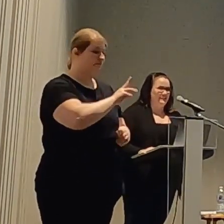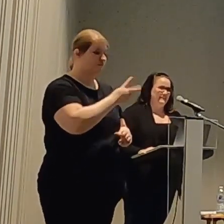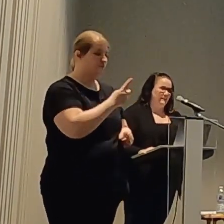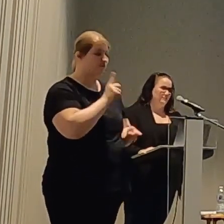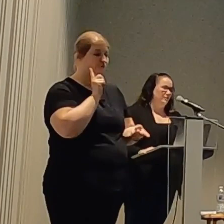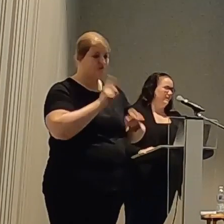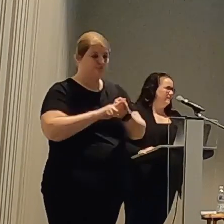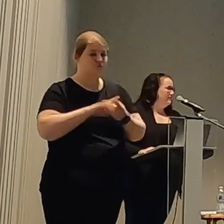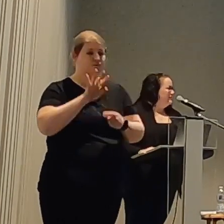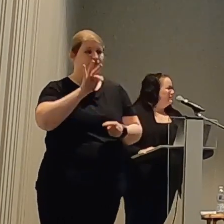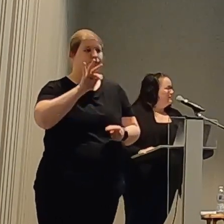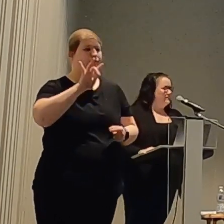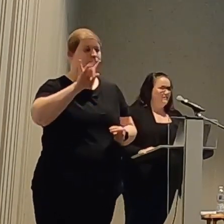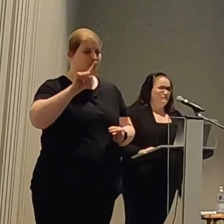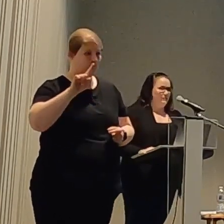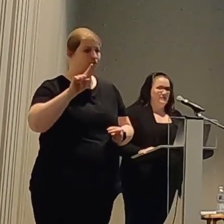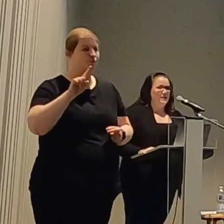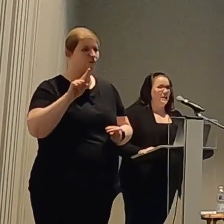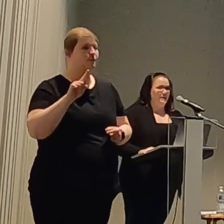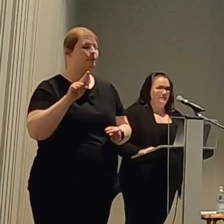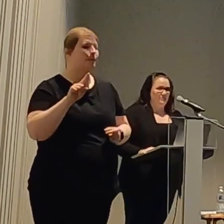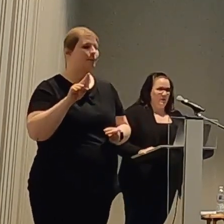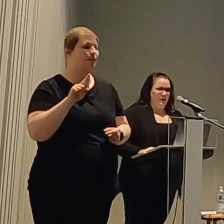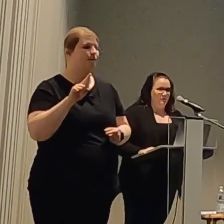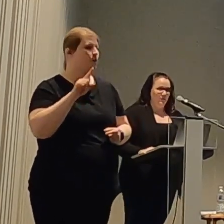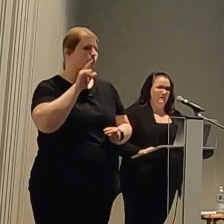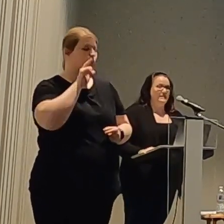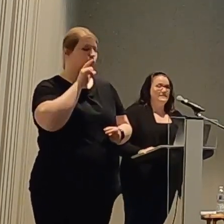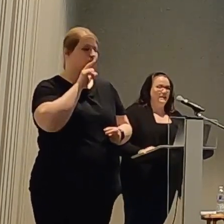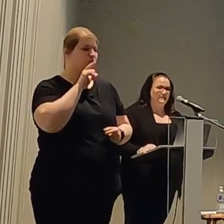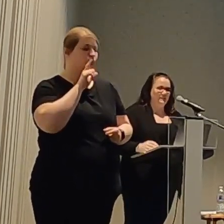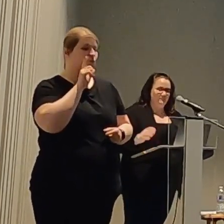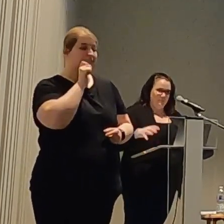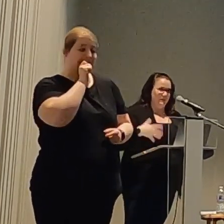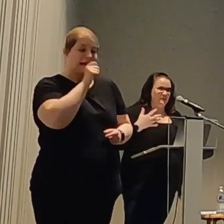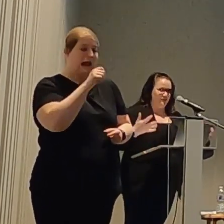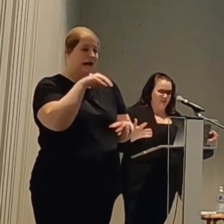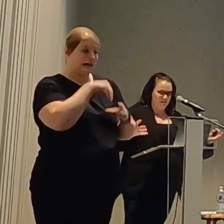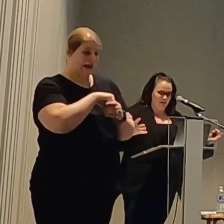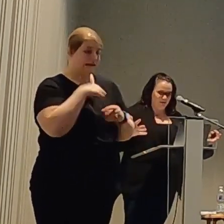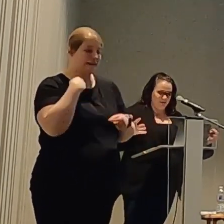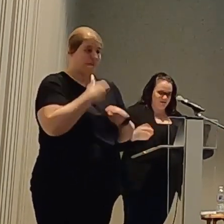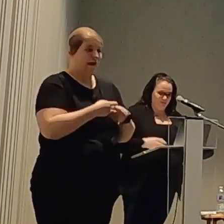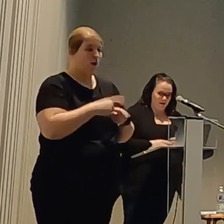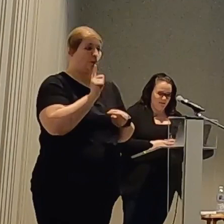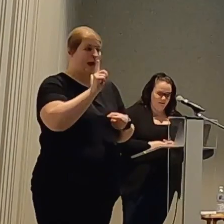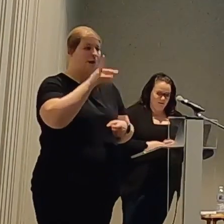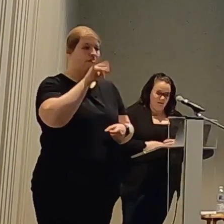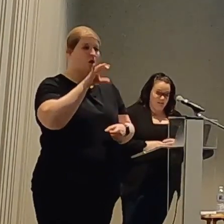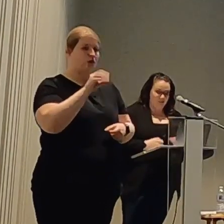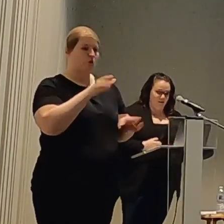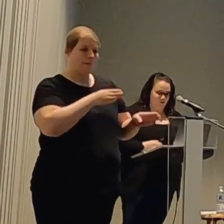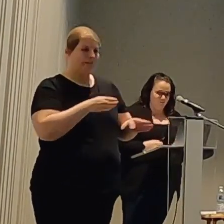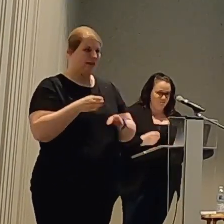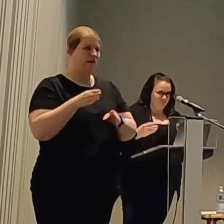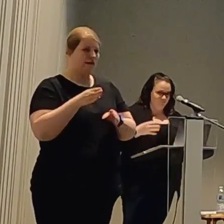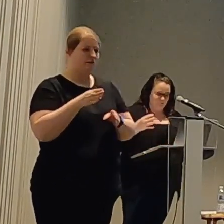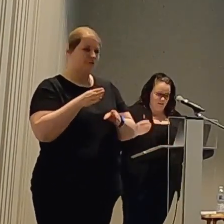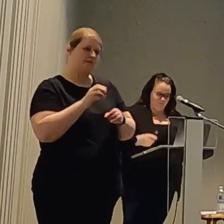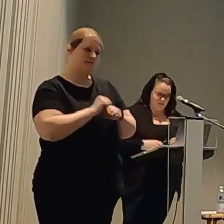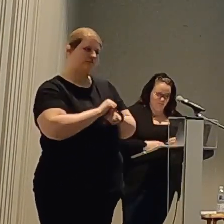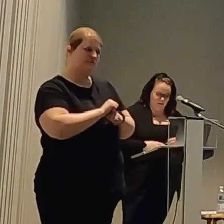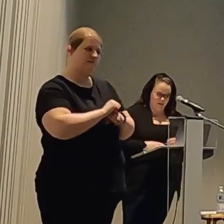to 1981, this was not in Spain, where Picasso had intended it to be his